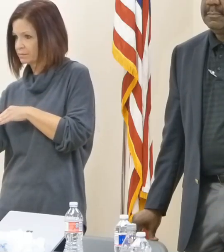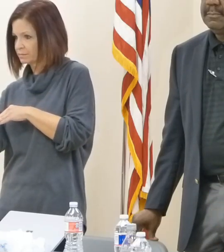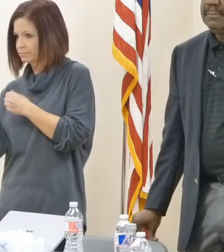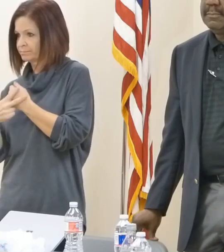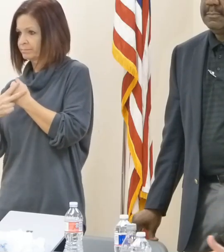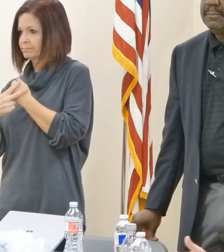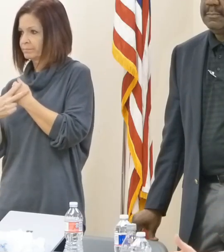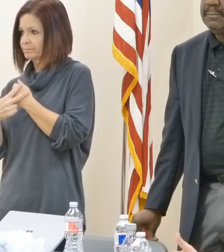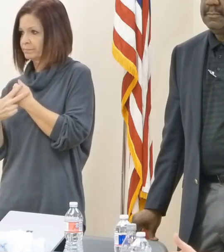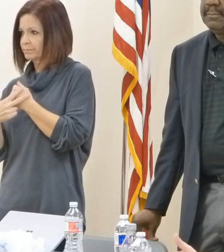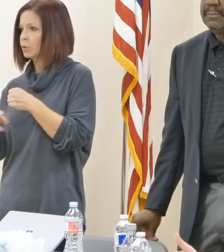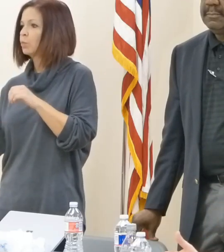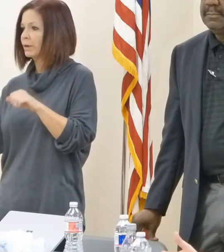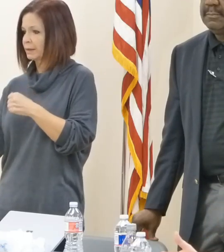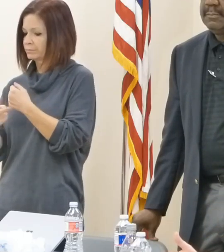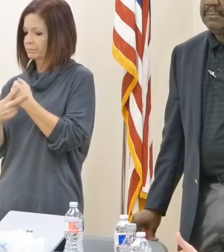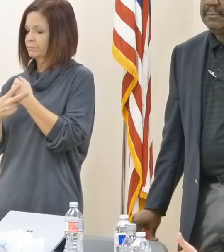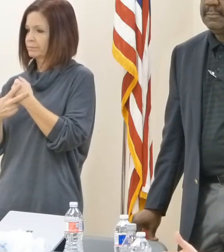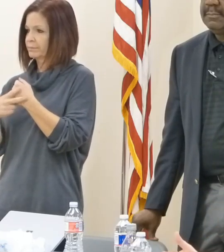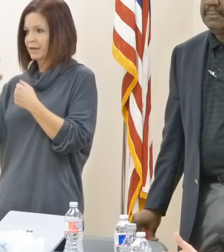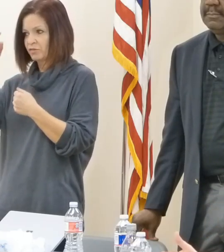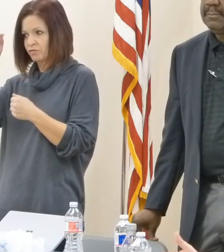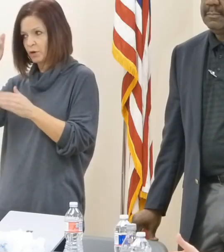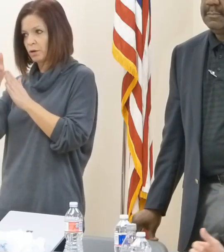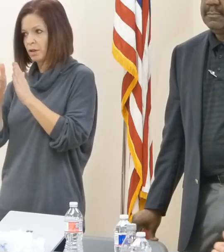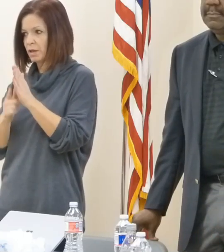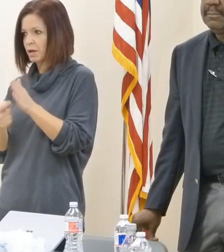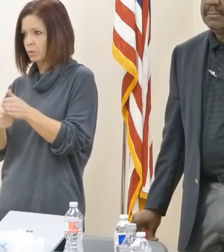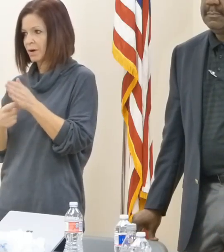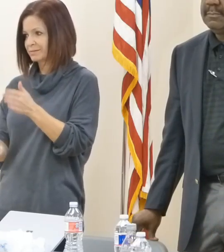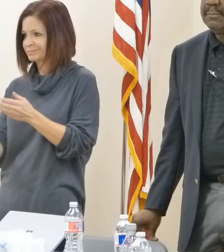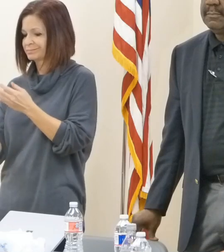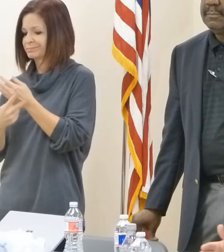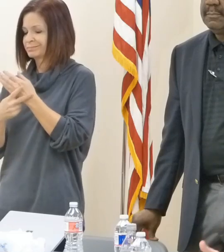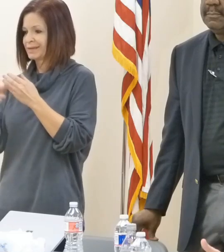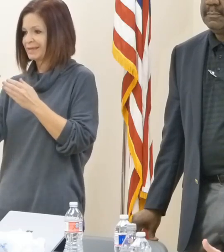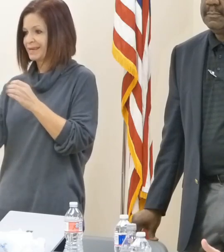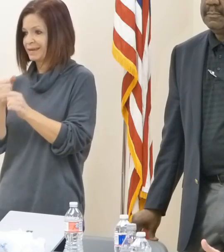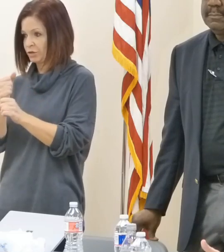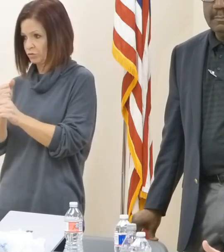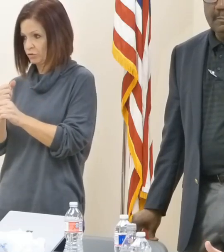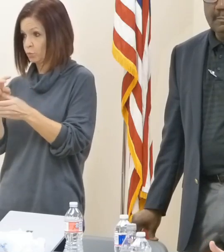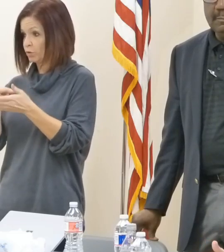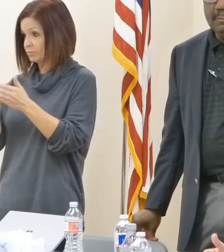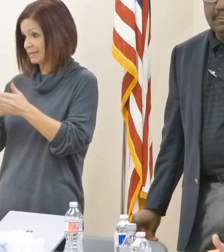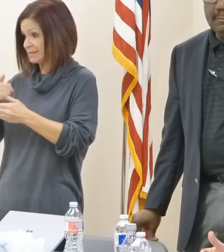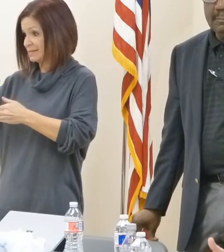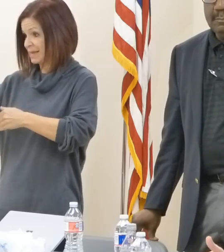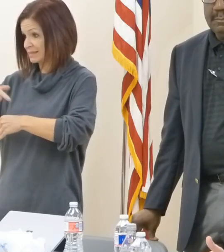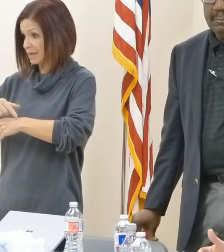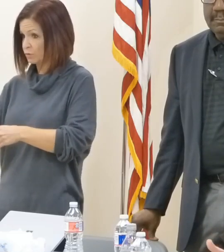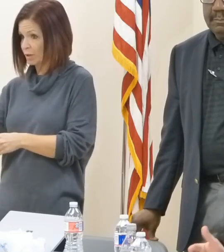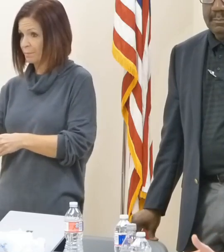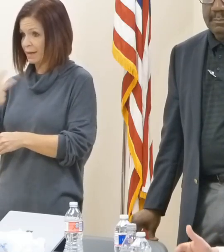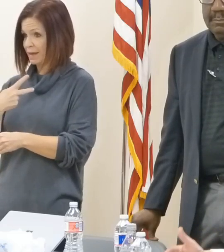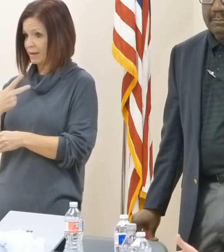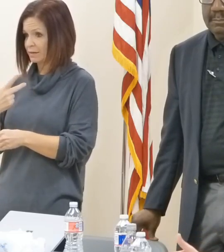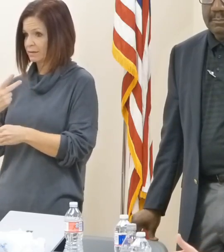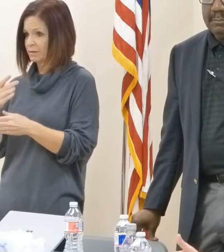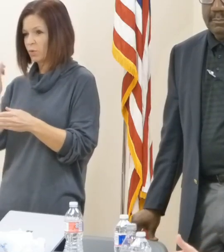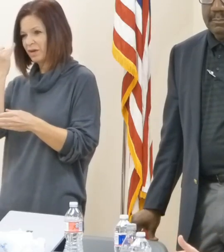we scan them in, we can keep them by federal law 10 years, which means the next time you come back, or if you're a senior, the next